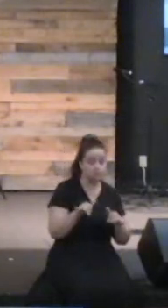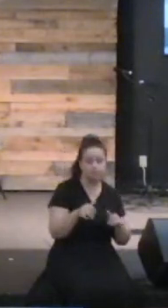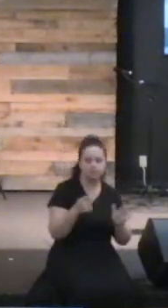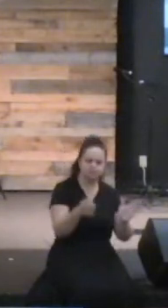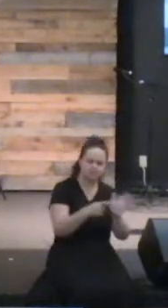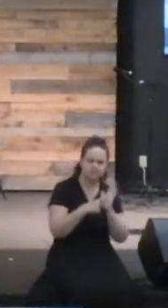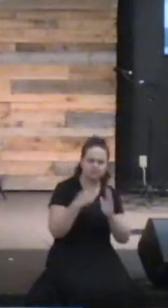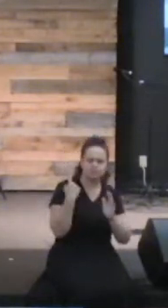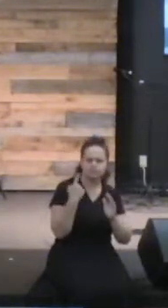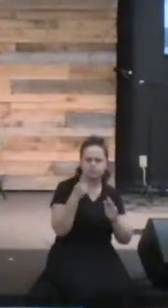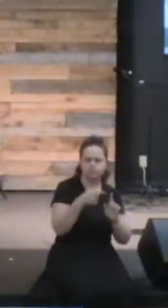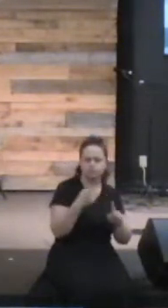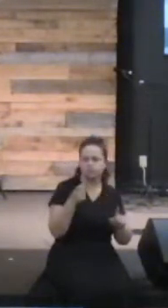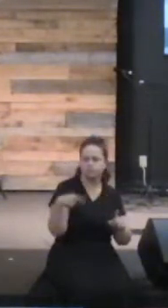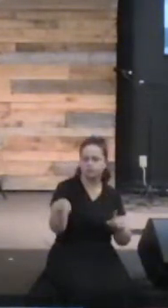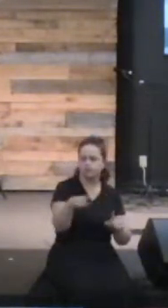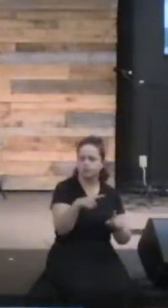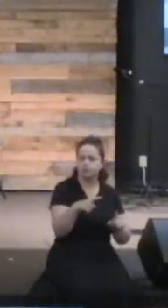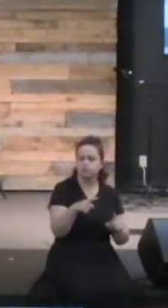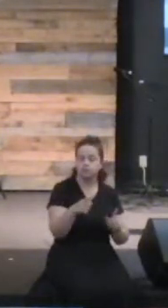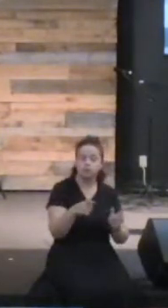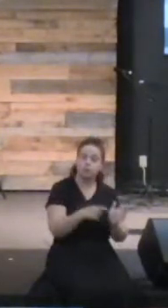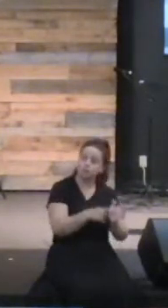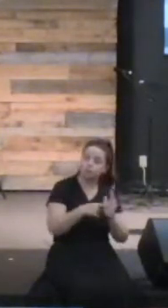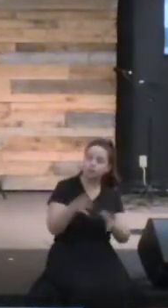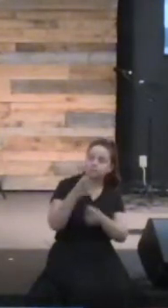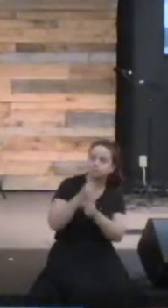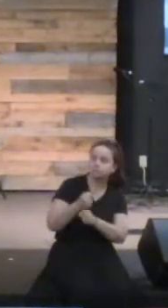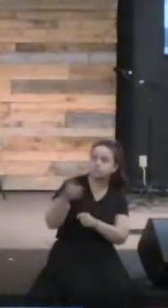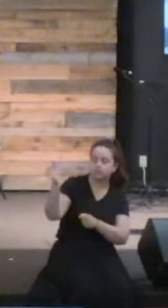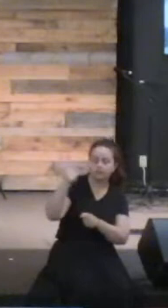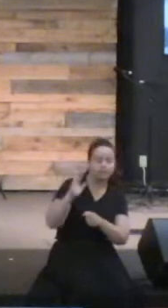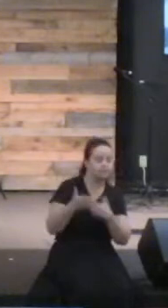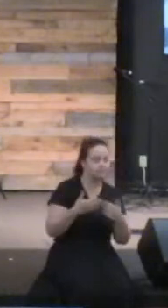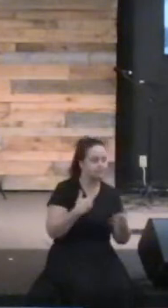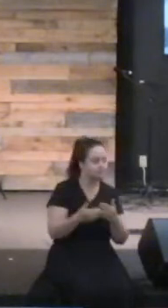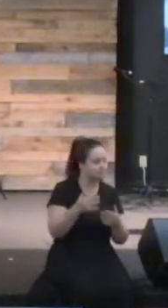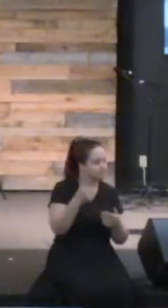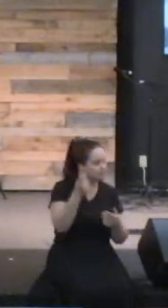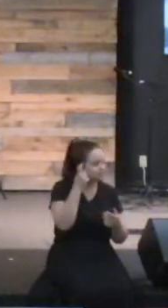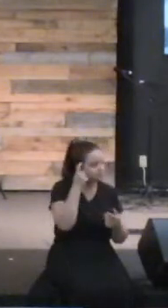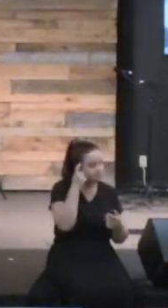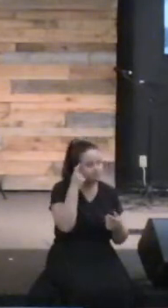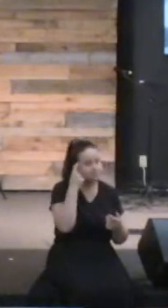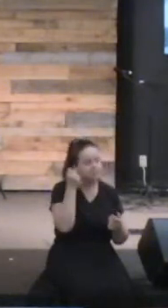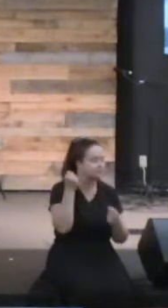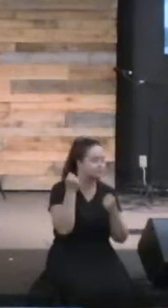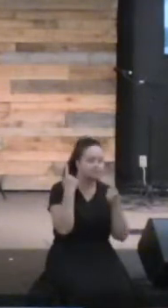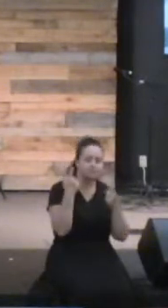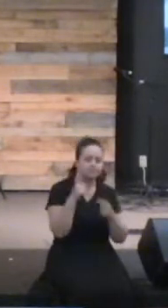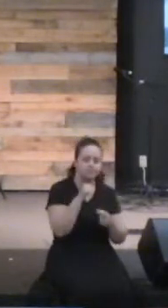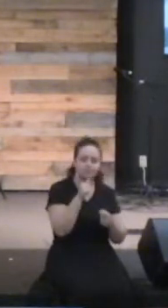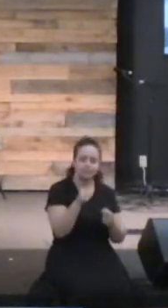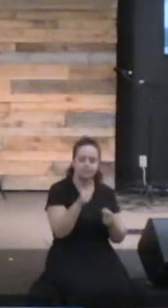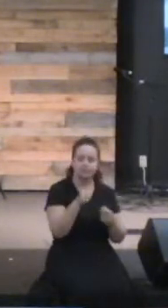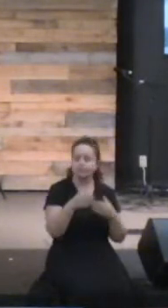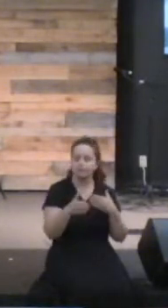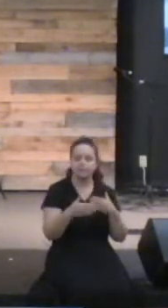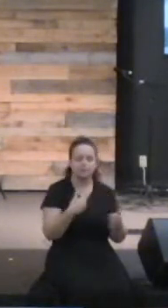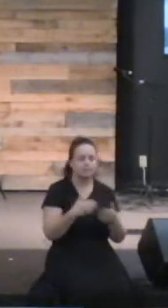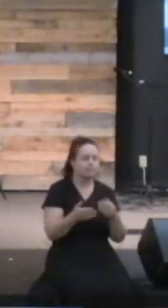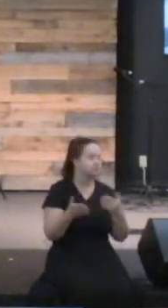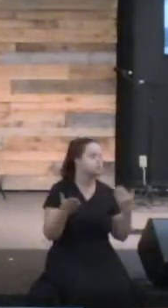from you it's going to require you trusting God even when it doesn't make sense even when it would be so much